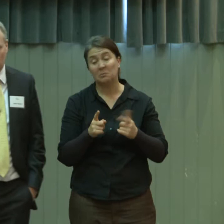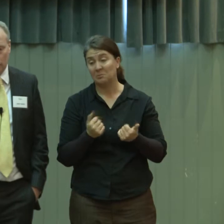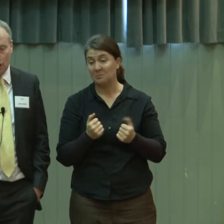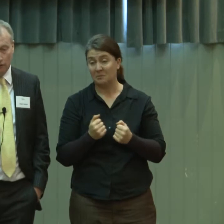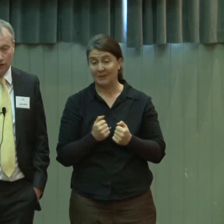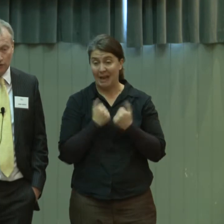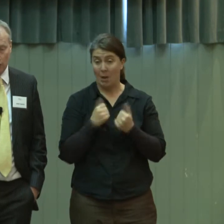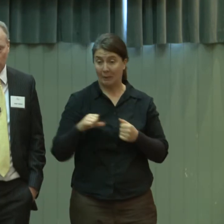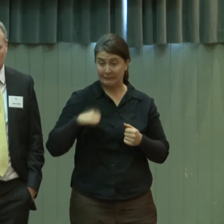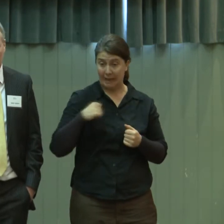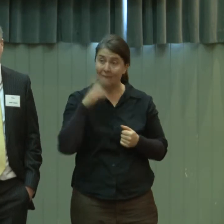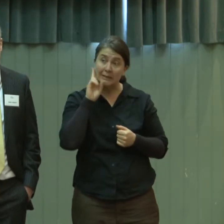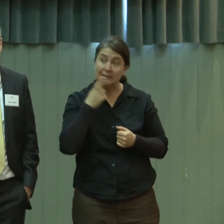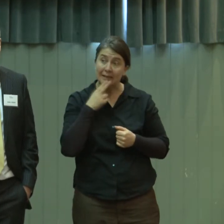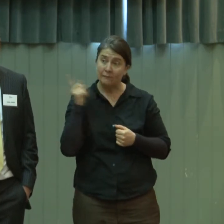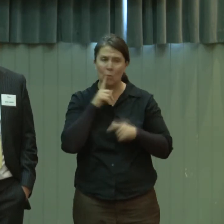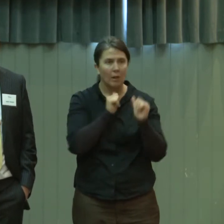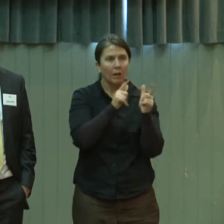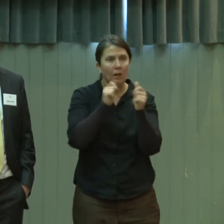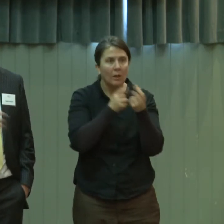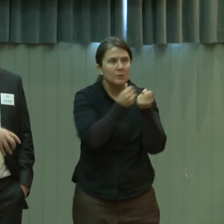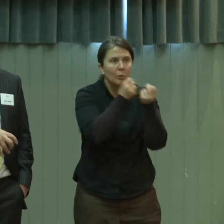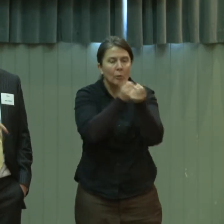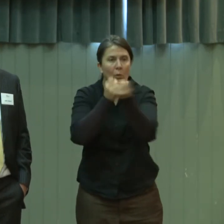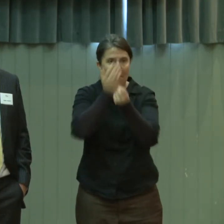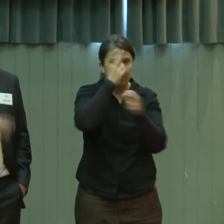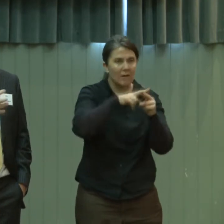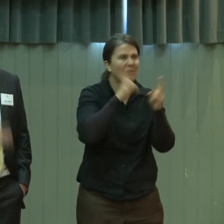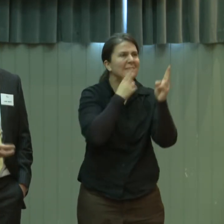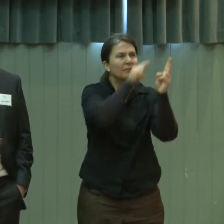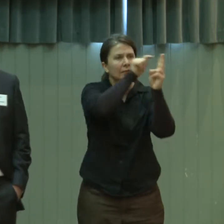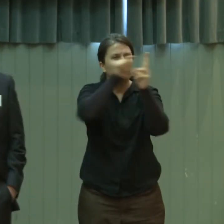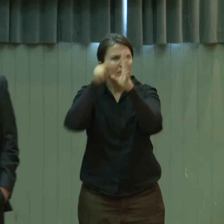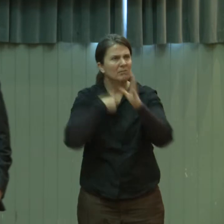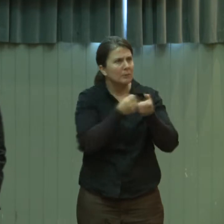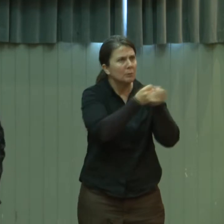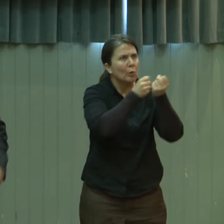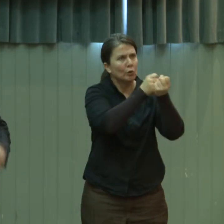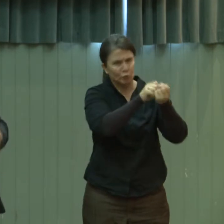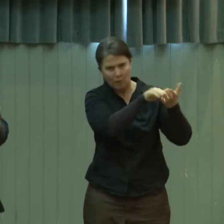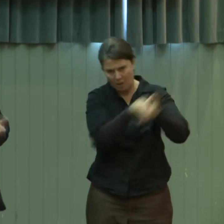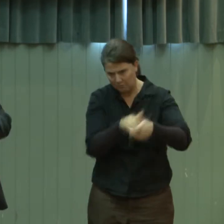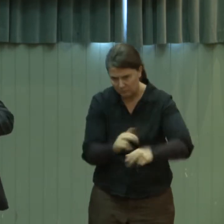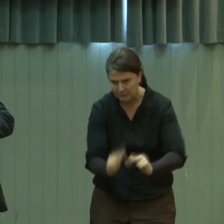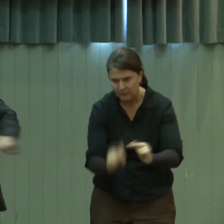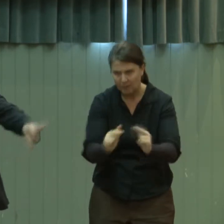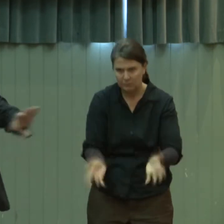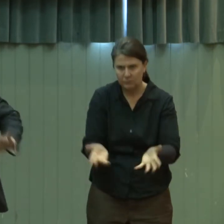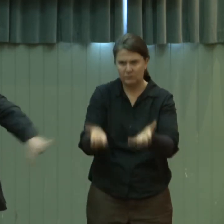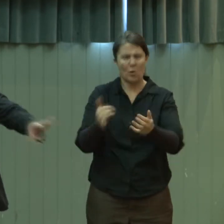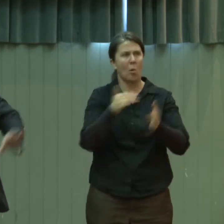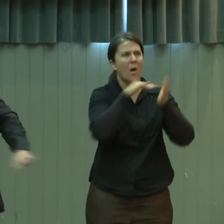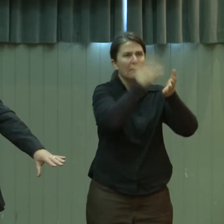our staff, deaf staff particularly, getting out supporting deaf parents in helping their children develop, or in helping the parents make